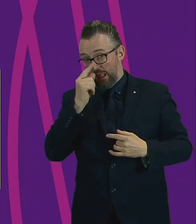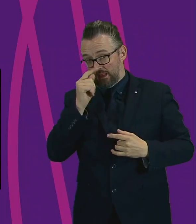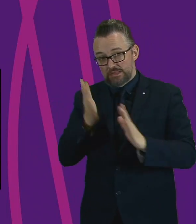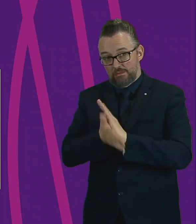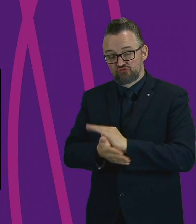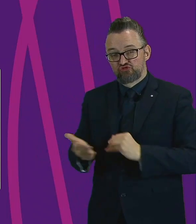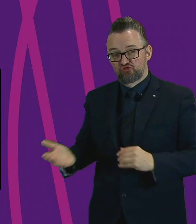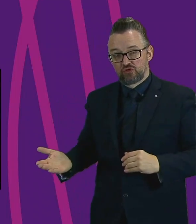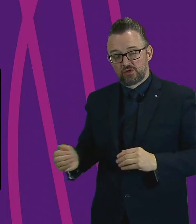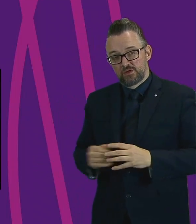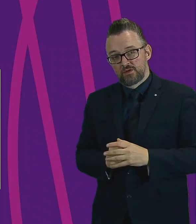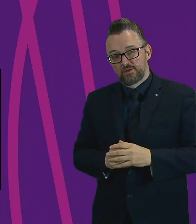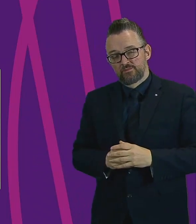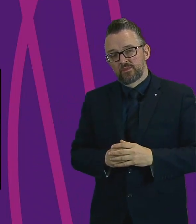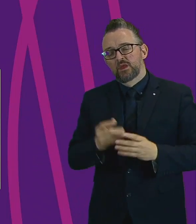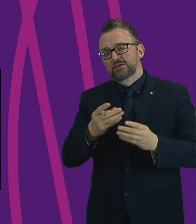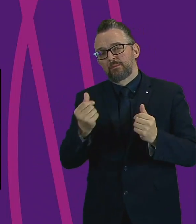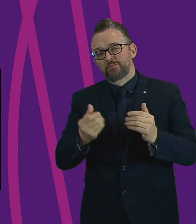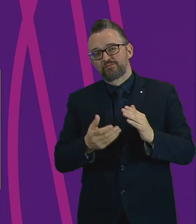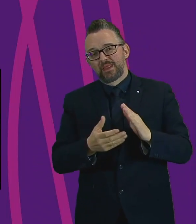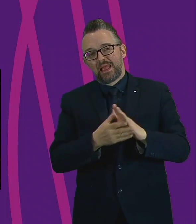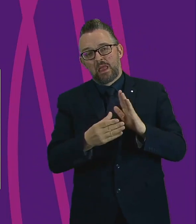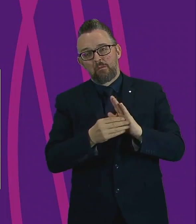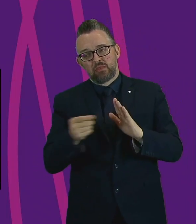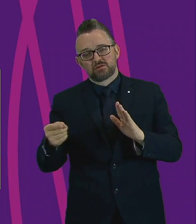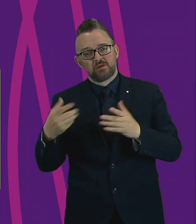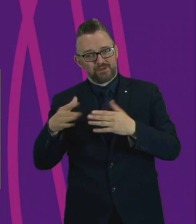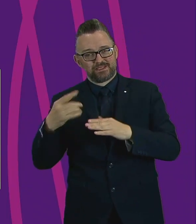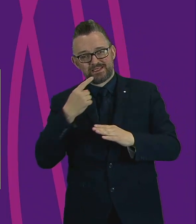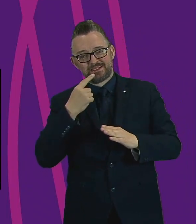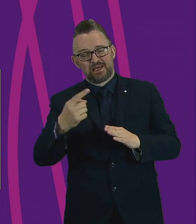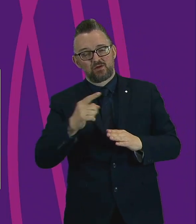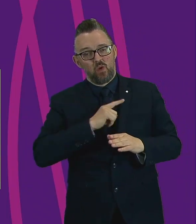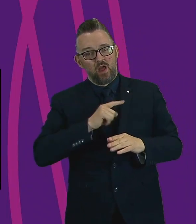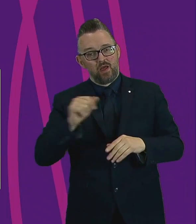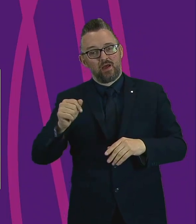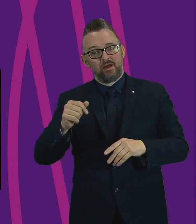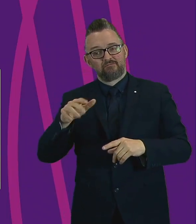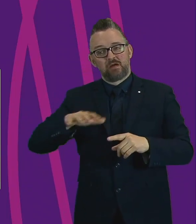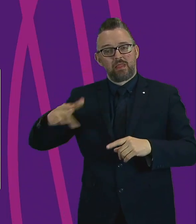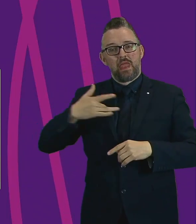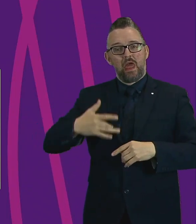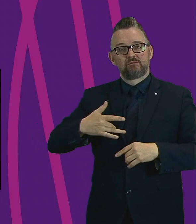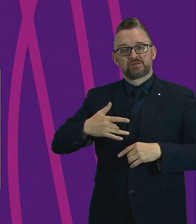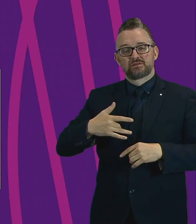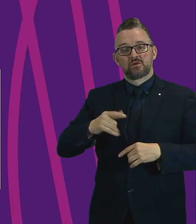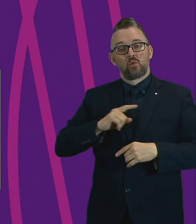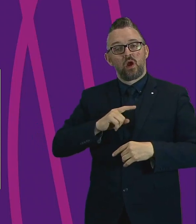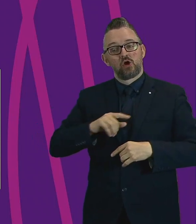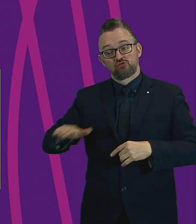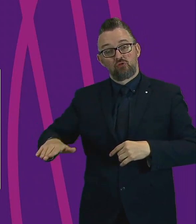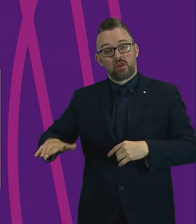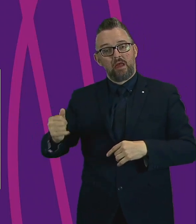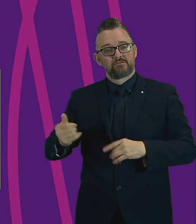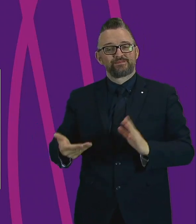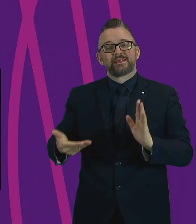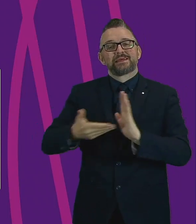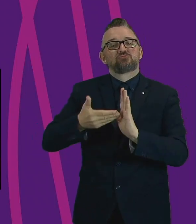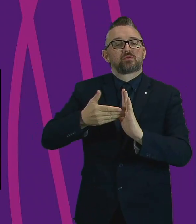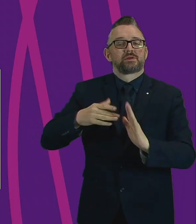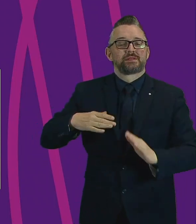few examples in regards to how it can affect families' lives. And they mentioned the fact about child with additional needs. It